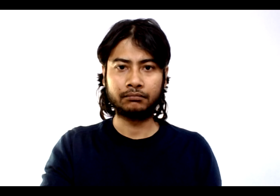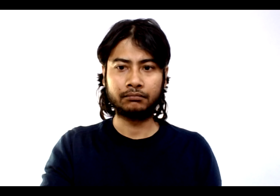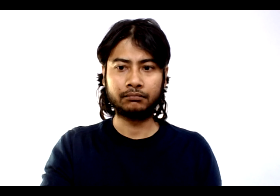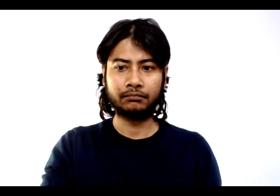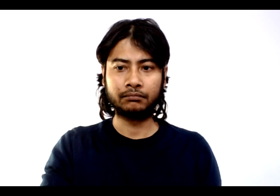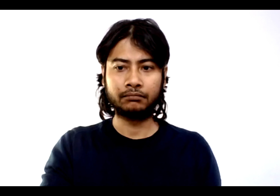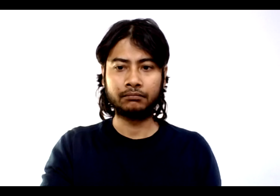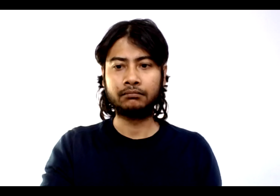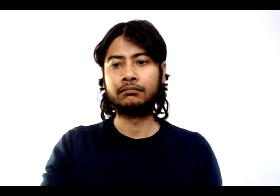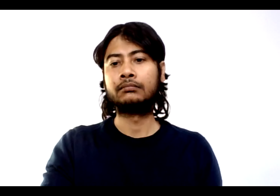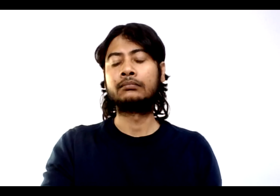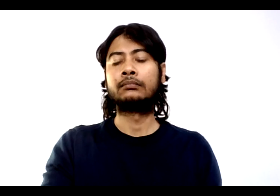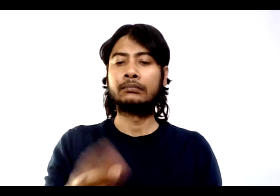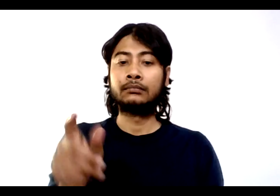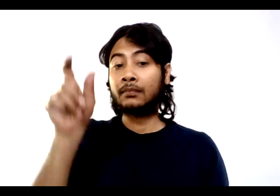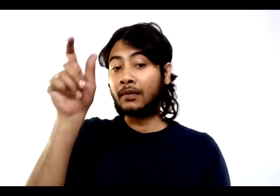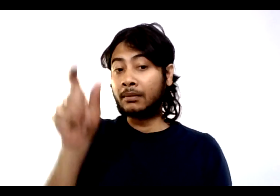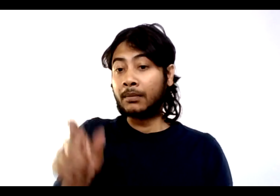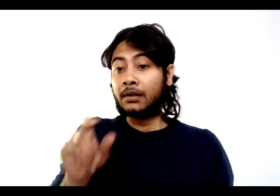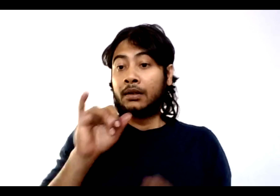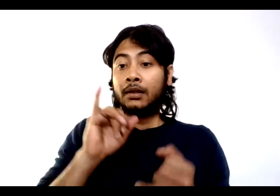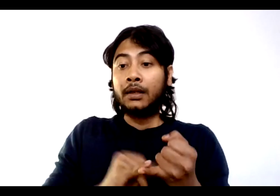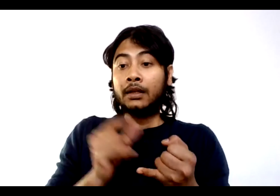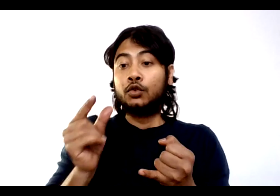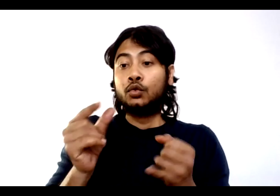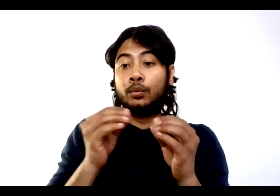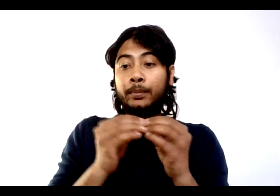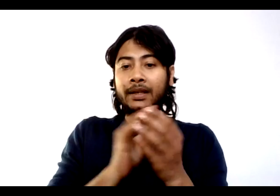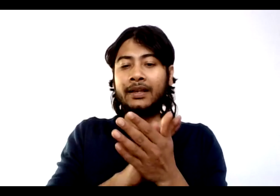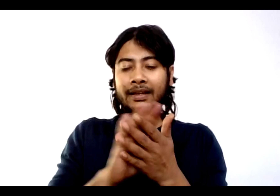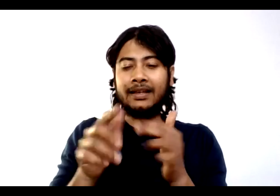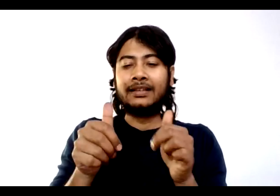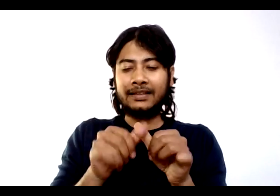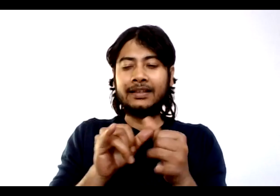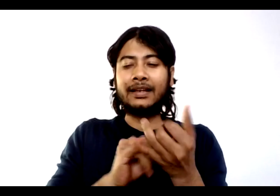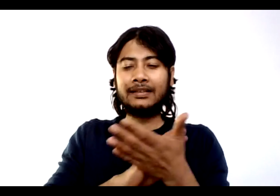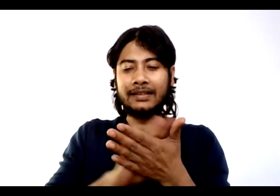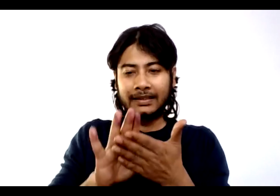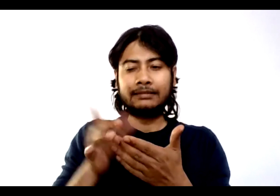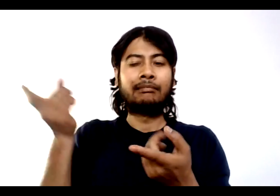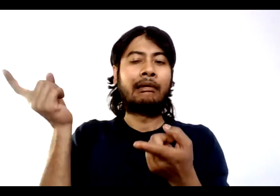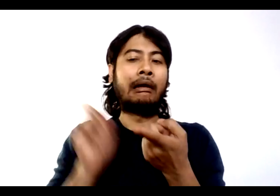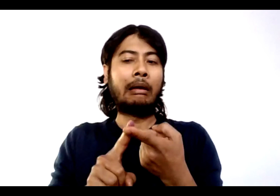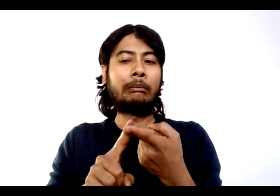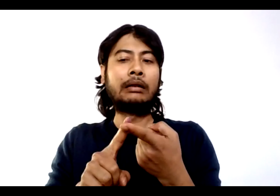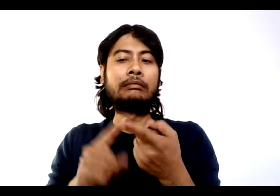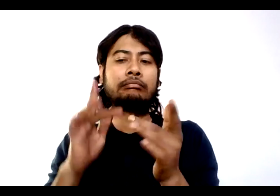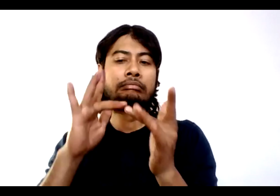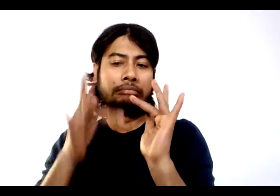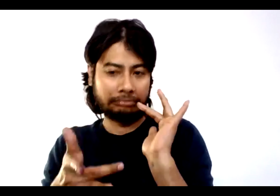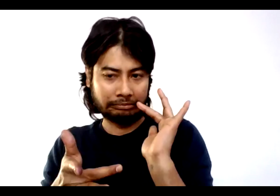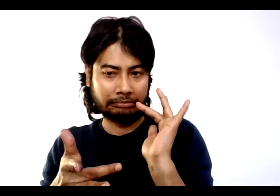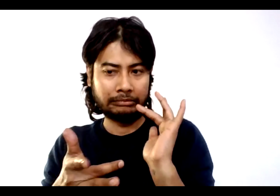I think Subhash sir has just dropped off the call. There's some internet issue. Let's just wait for 2 minutes. He'll be back.